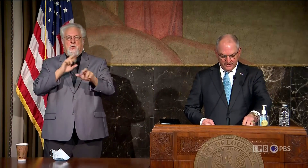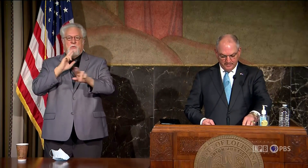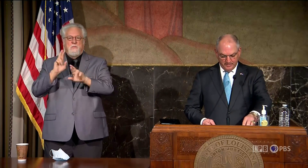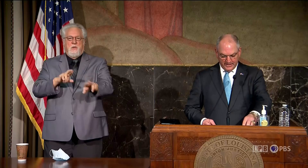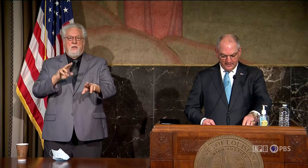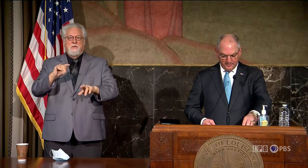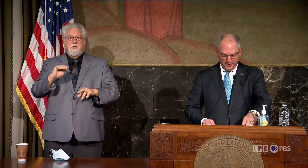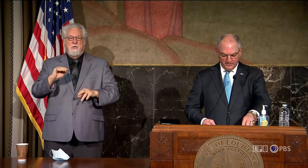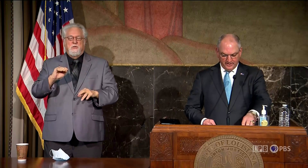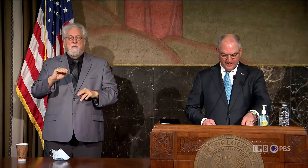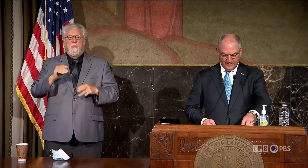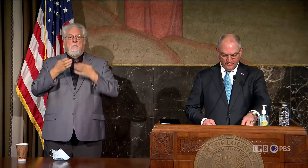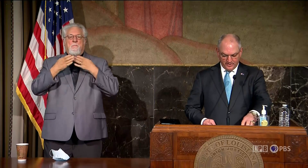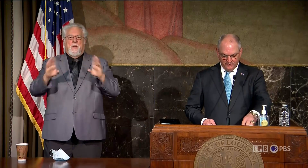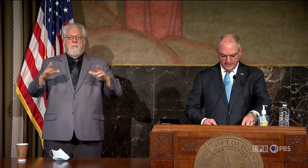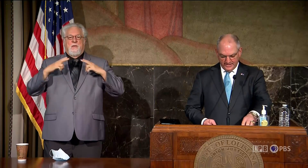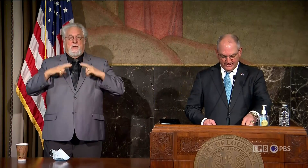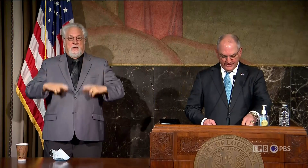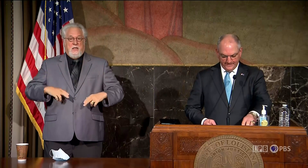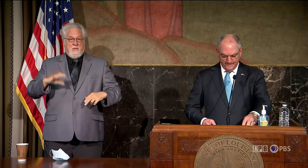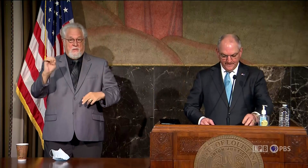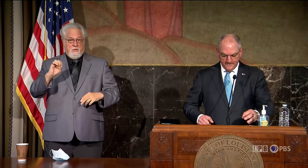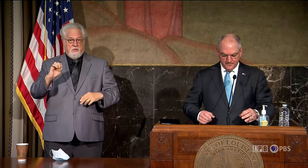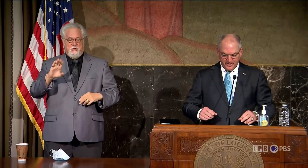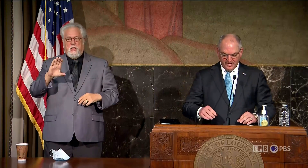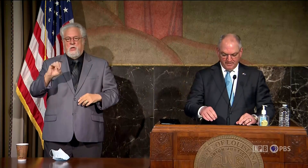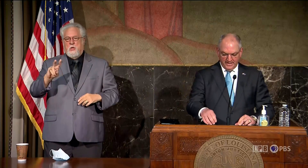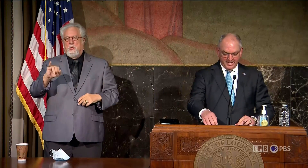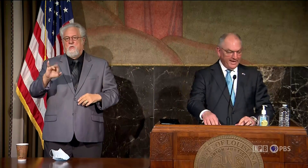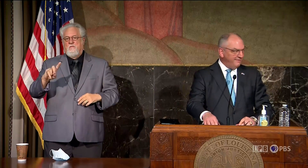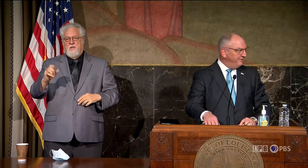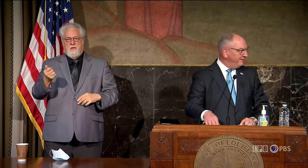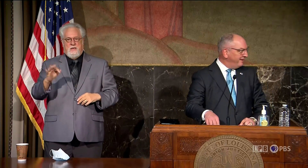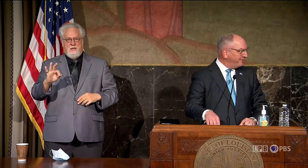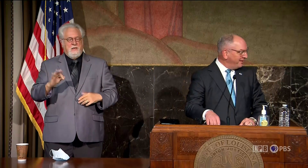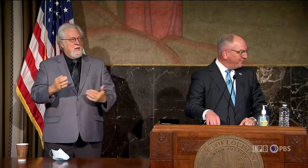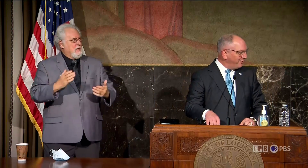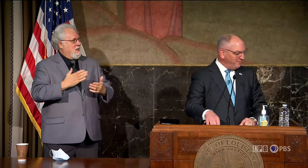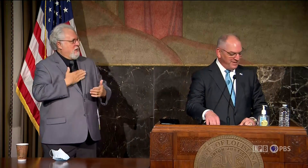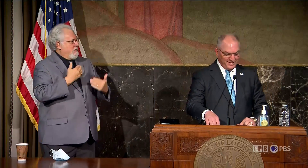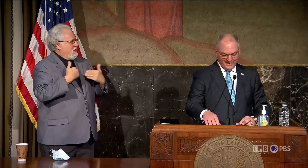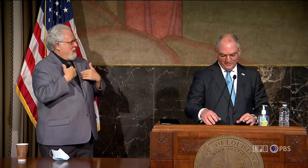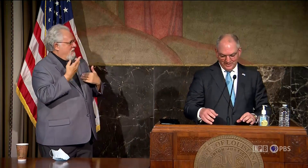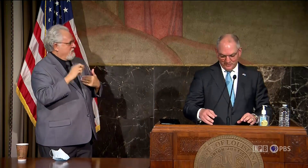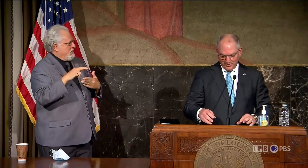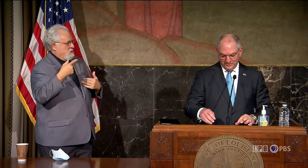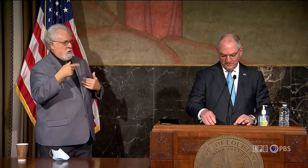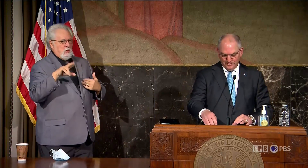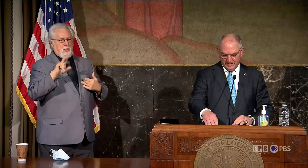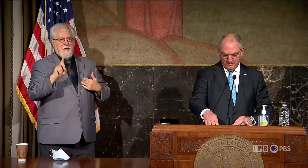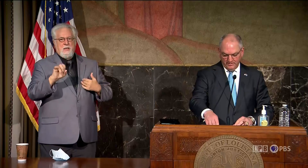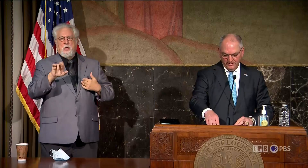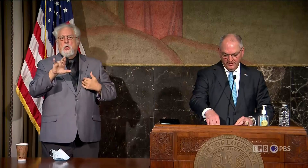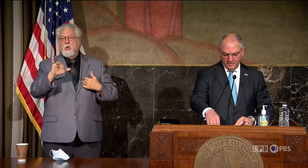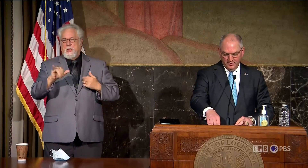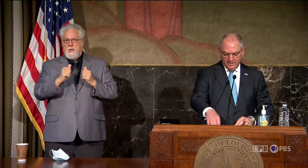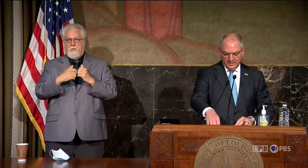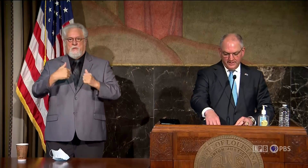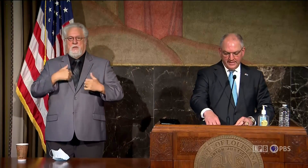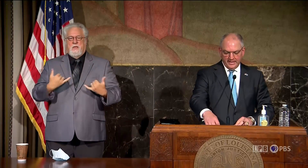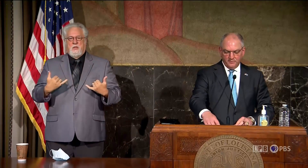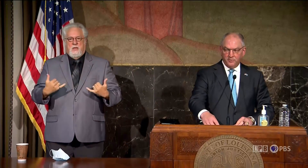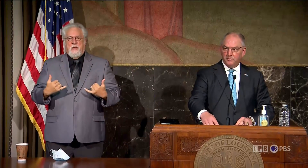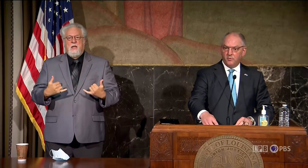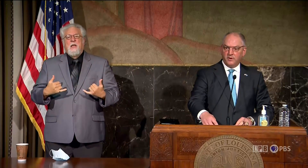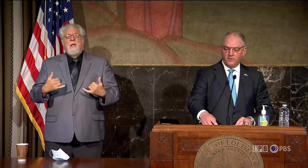to the public health emergency dealing with COVID-19. And I'm glad to have Dr. Guidry with me today. If you have questions about